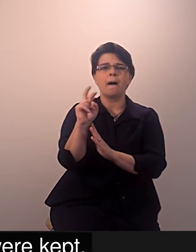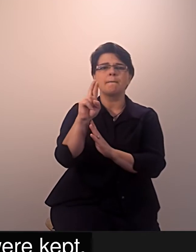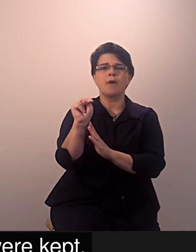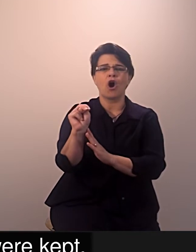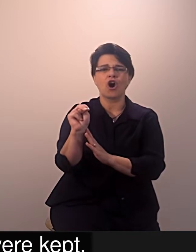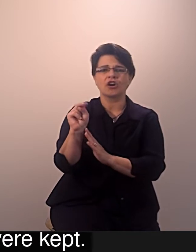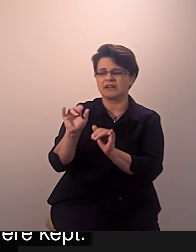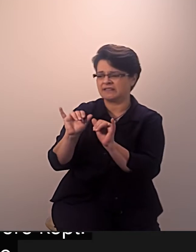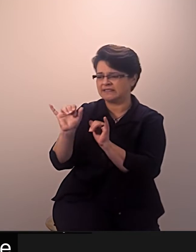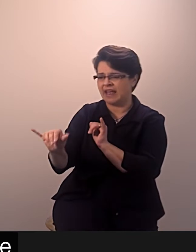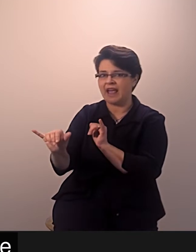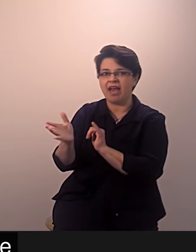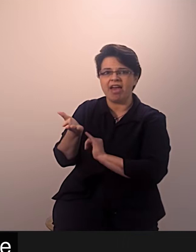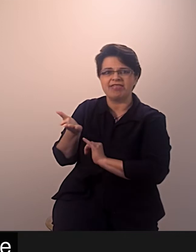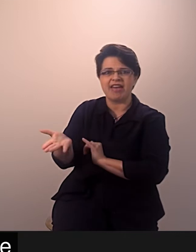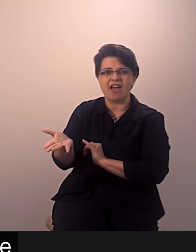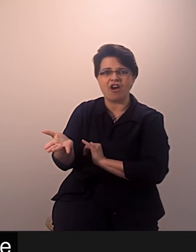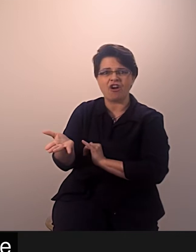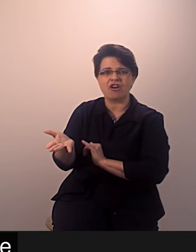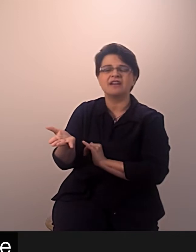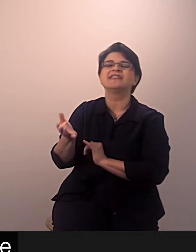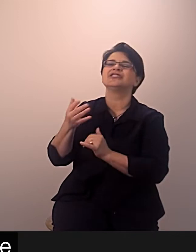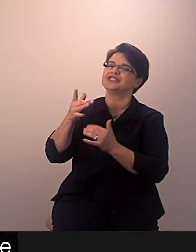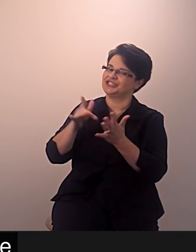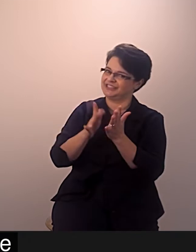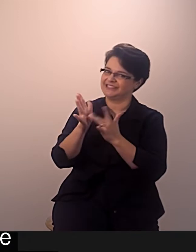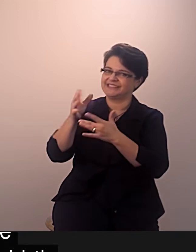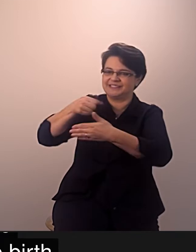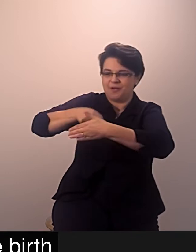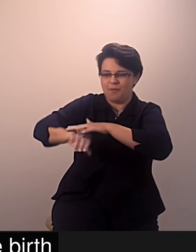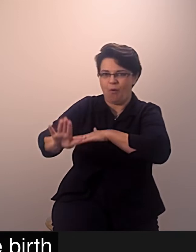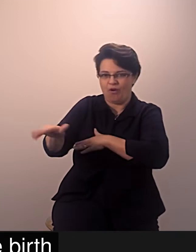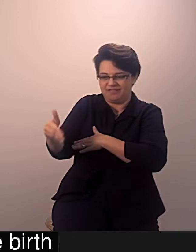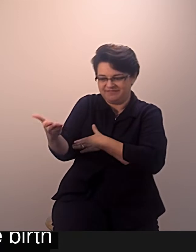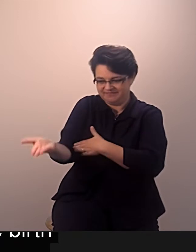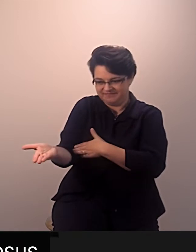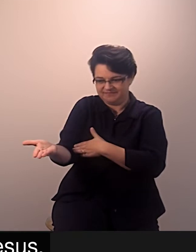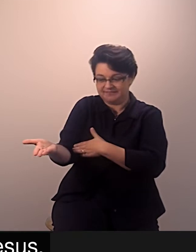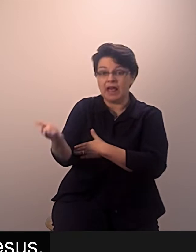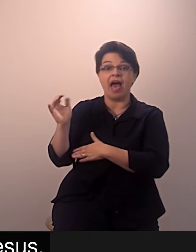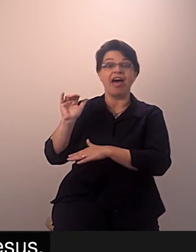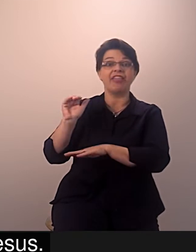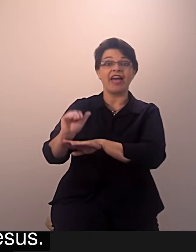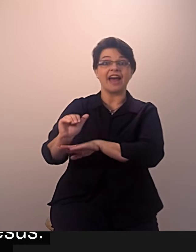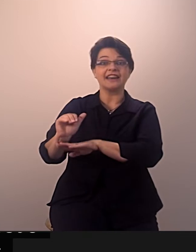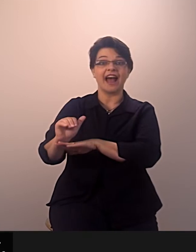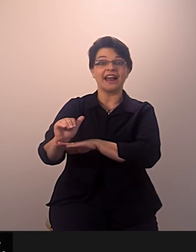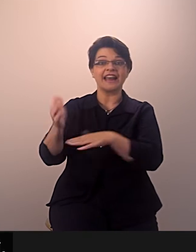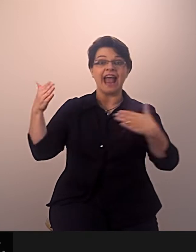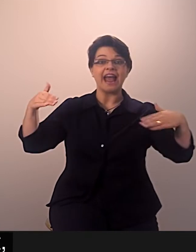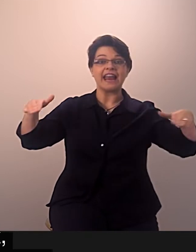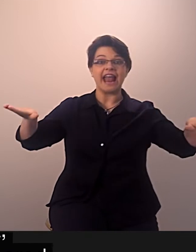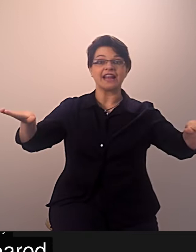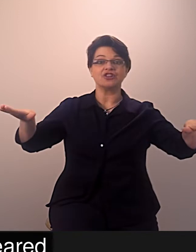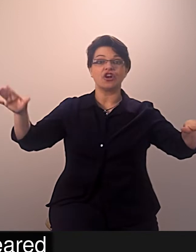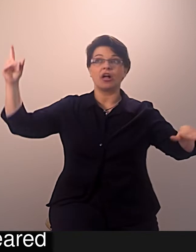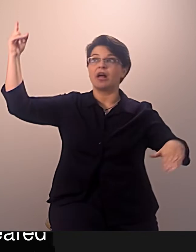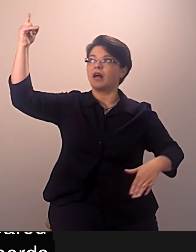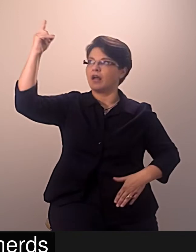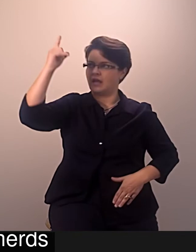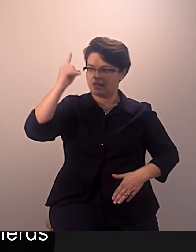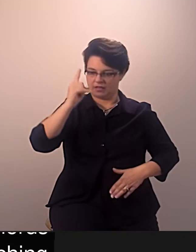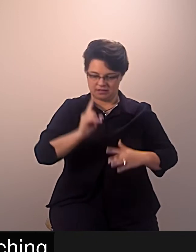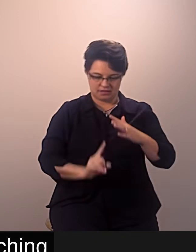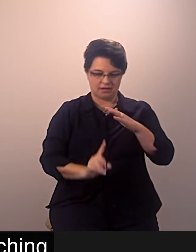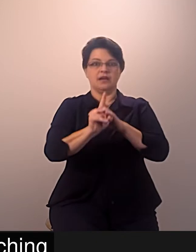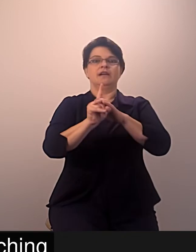that Mary gave birth to the baby Jesus. That night, an angel appeared to some shepherds who were